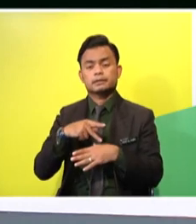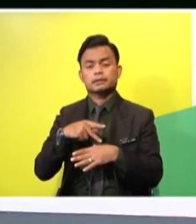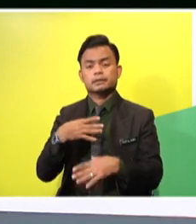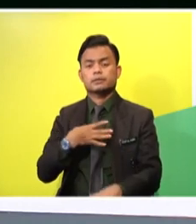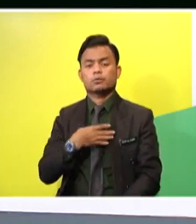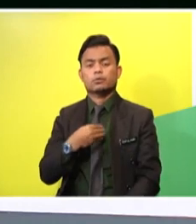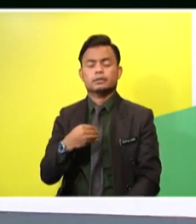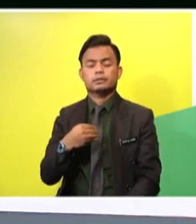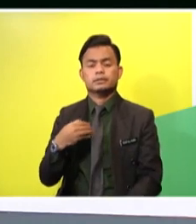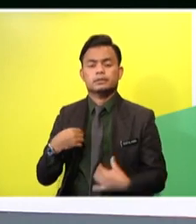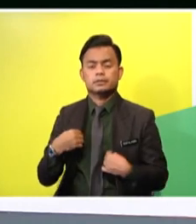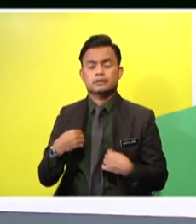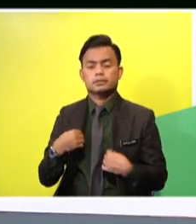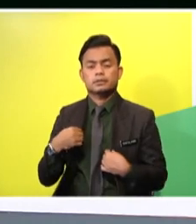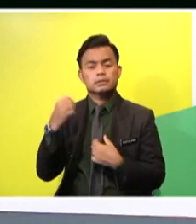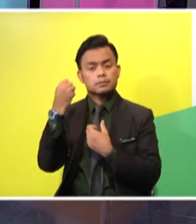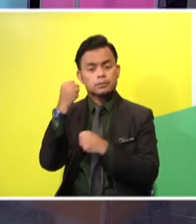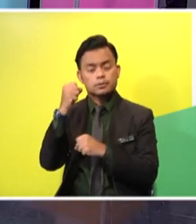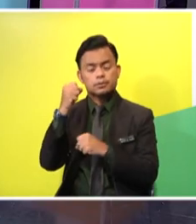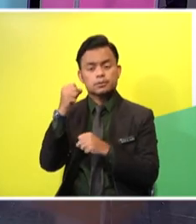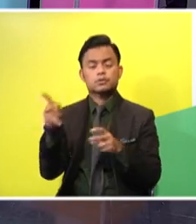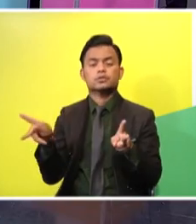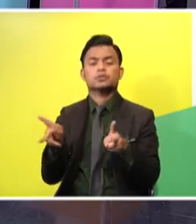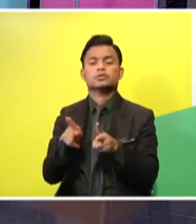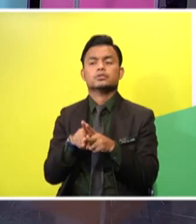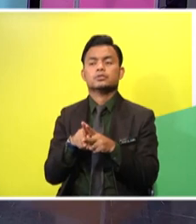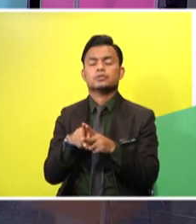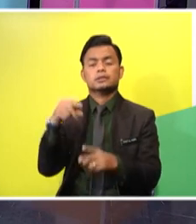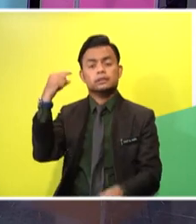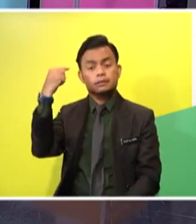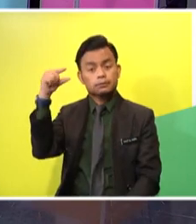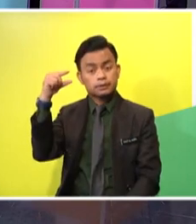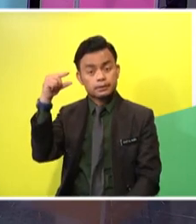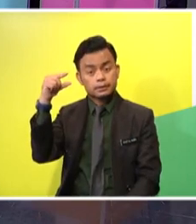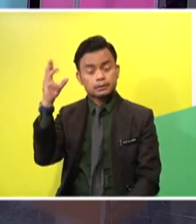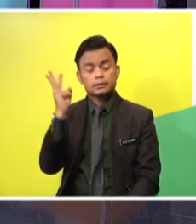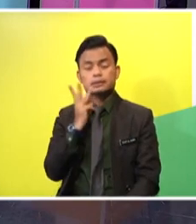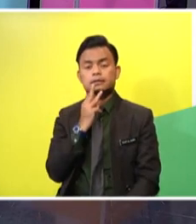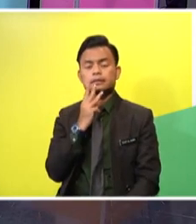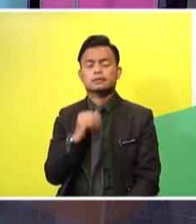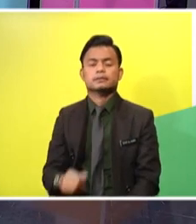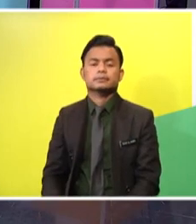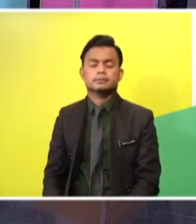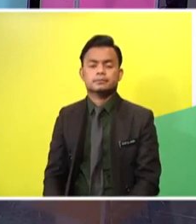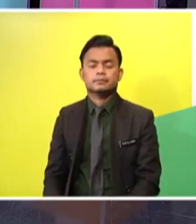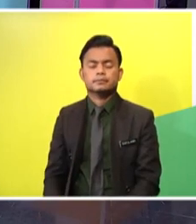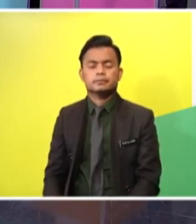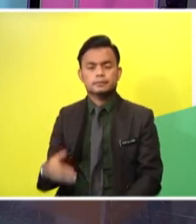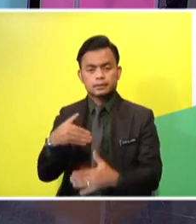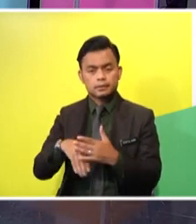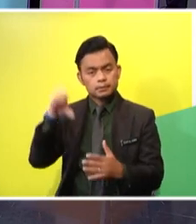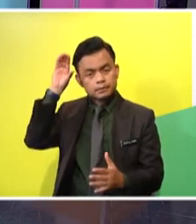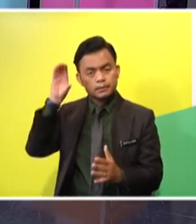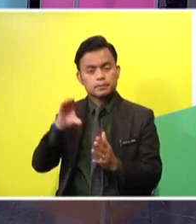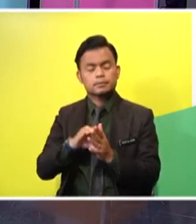Okay, a sports suit. Okay, is in green color. Okay. in this picture,